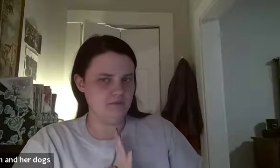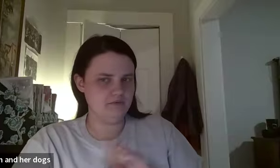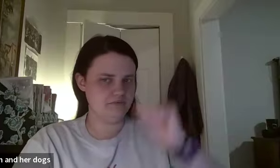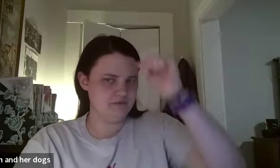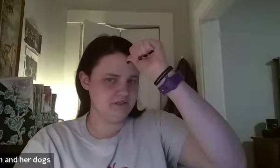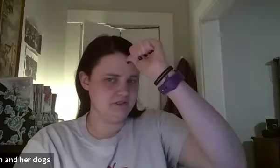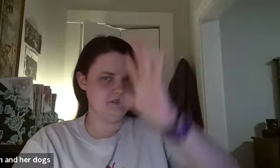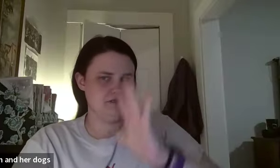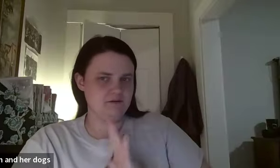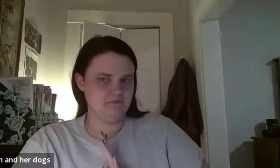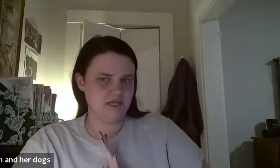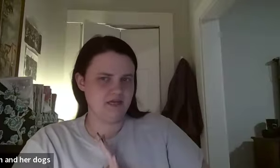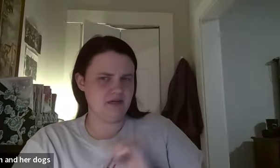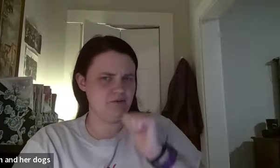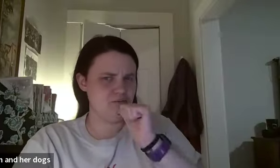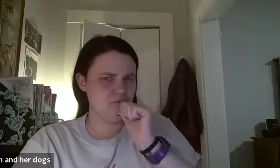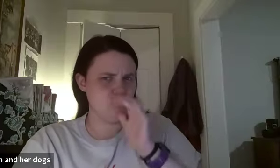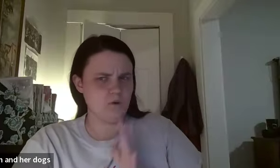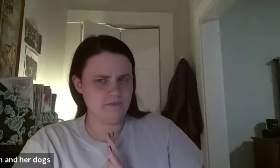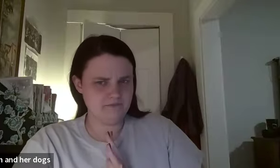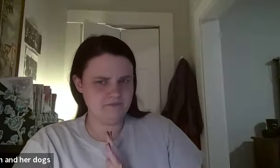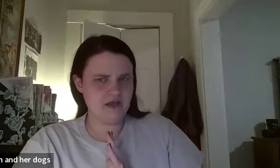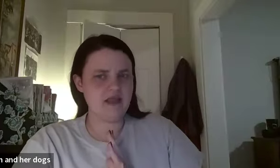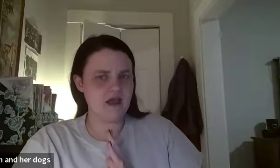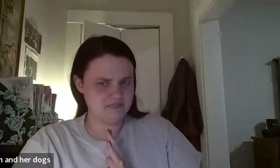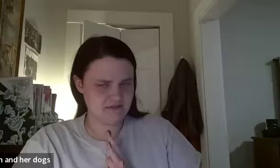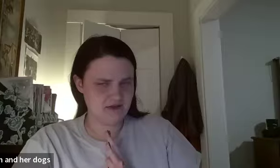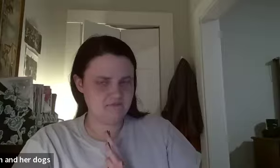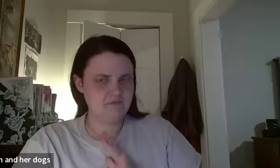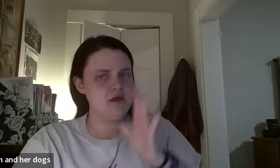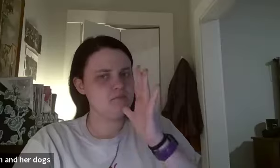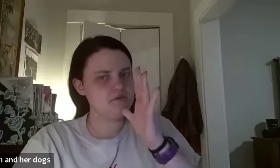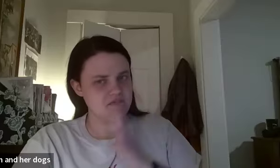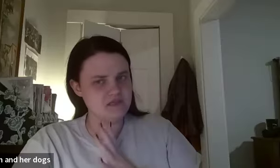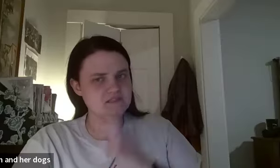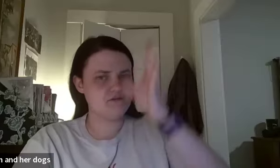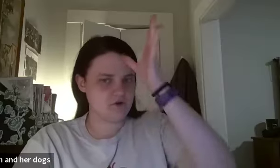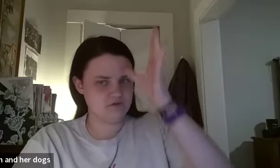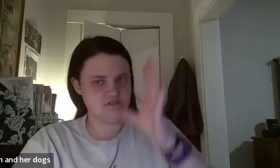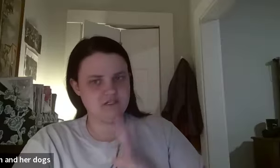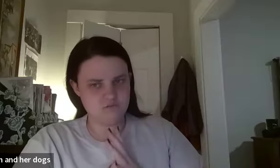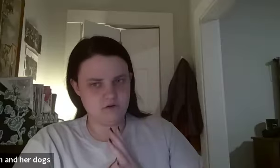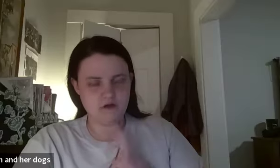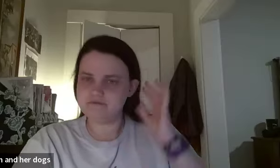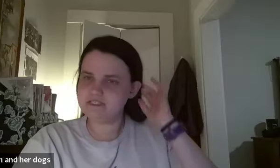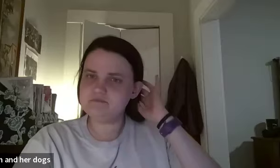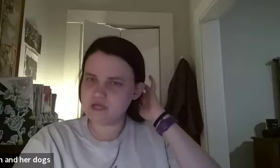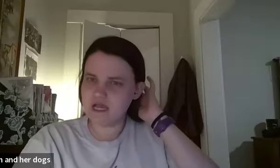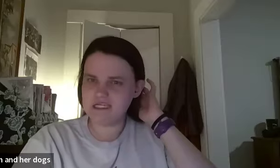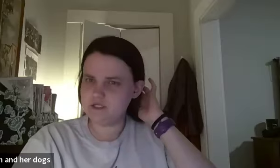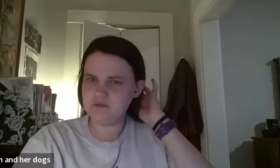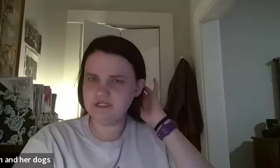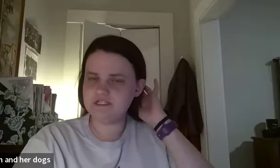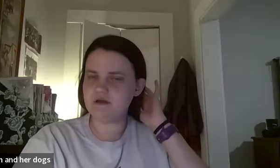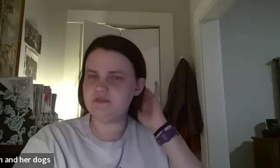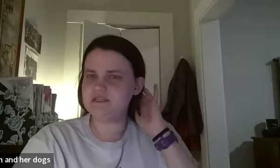up. Man, woman. I have seen that. But this I've also seen as well. I've seen both kind of equally, so I think